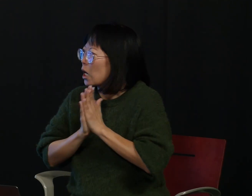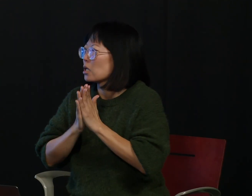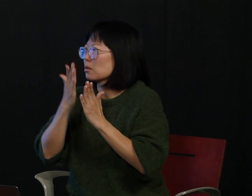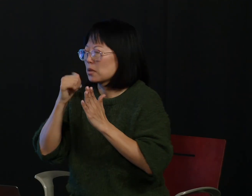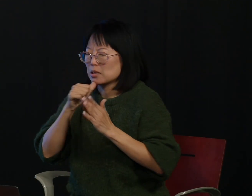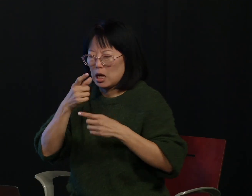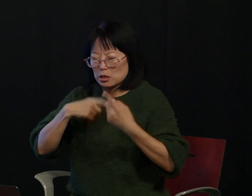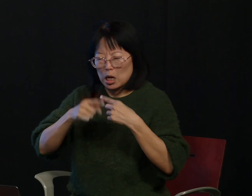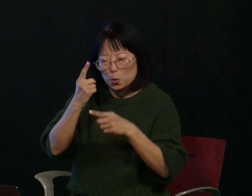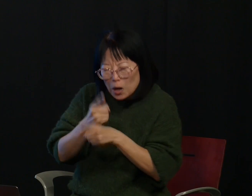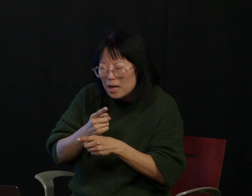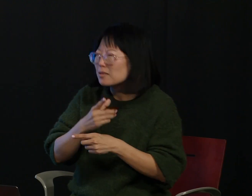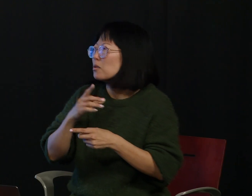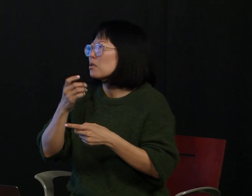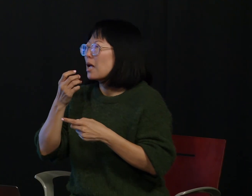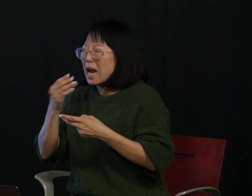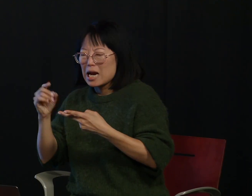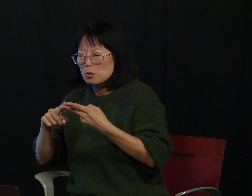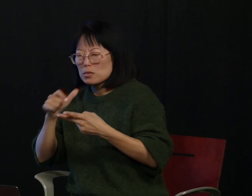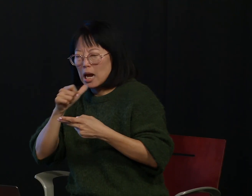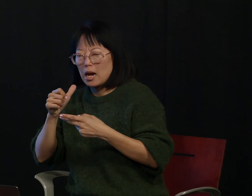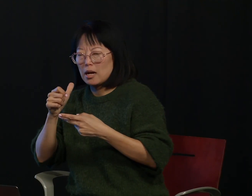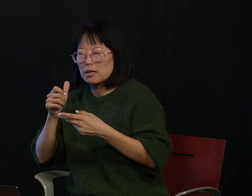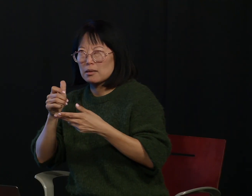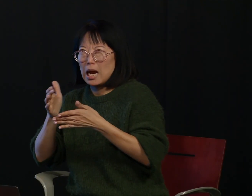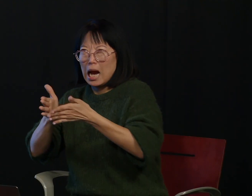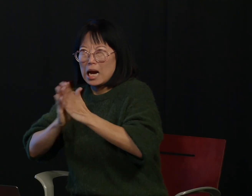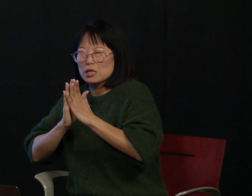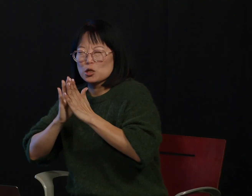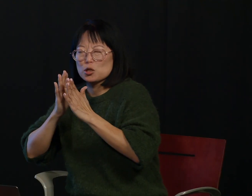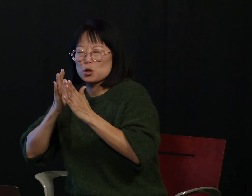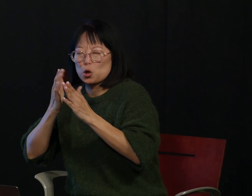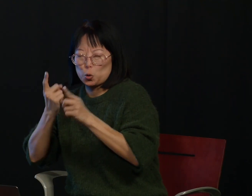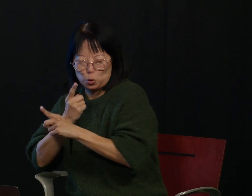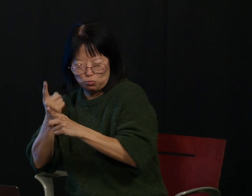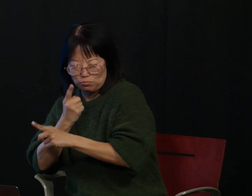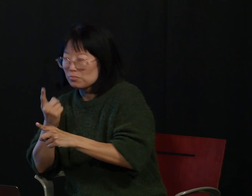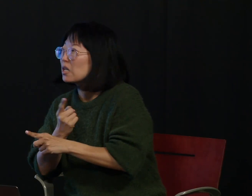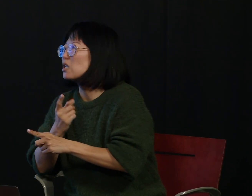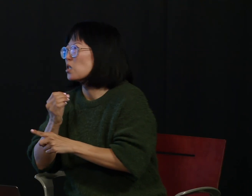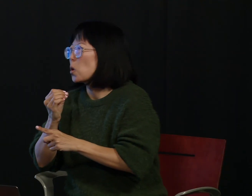request because she didn't sign it right and she wasn't asking the usual way.